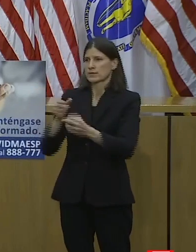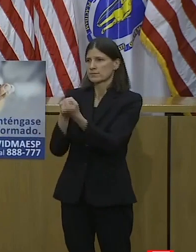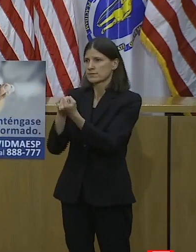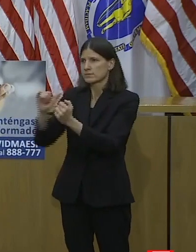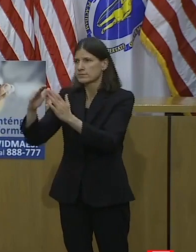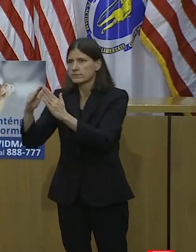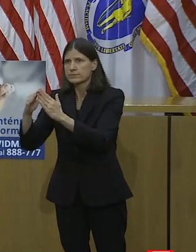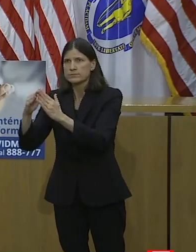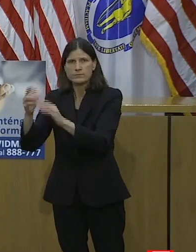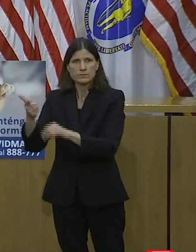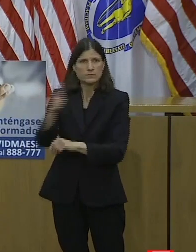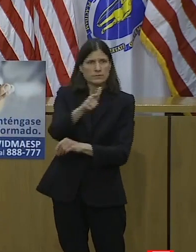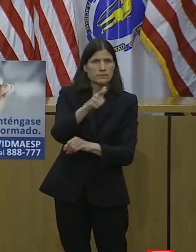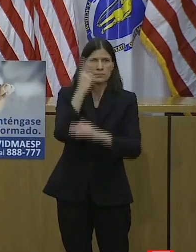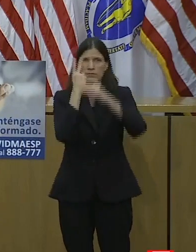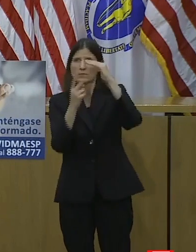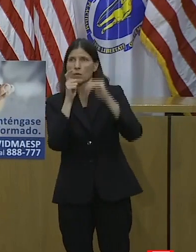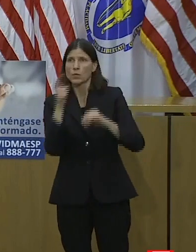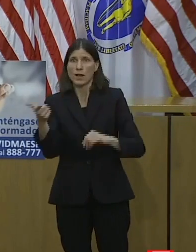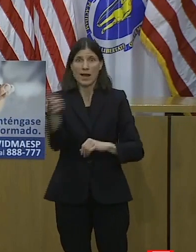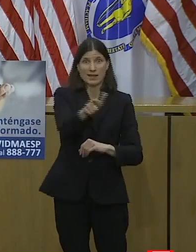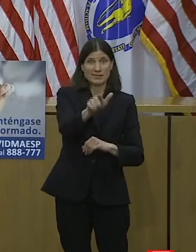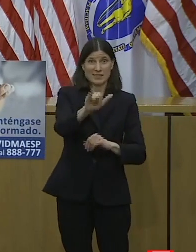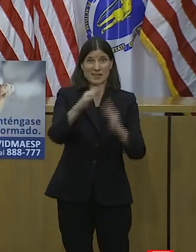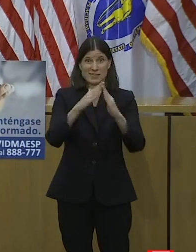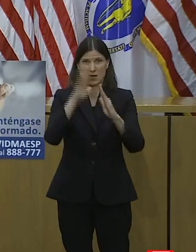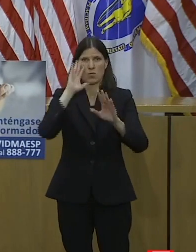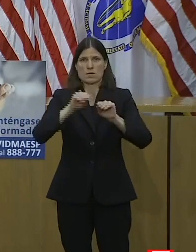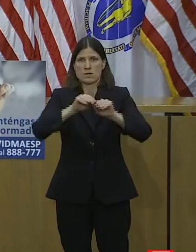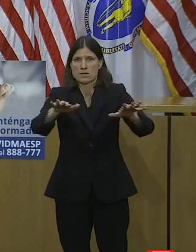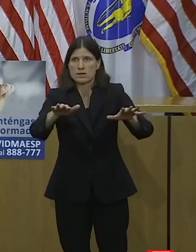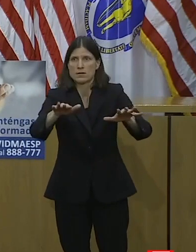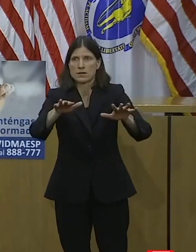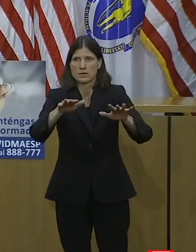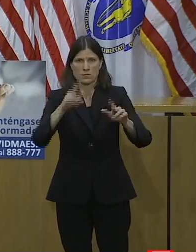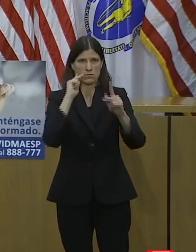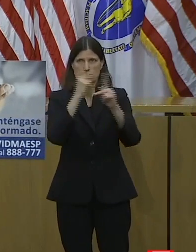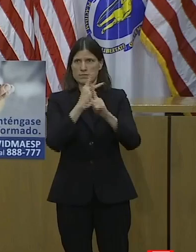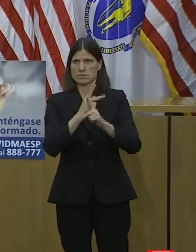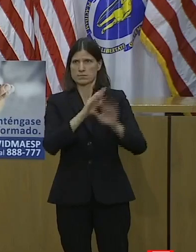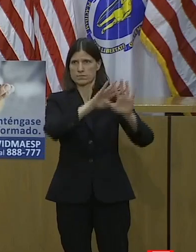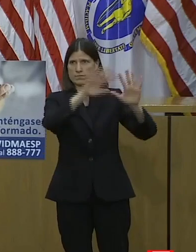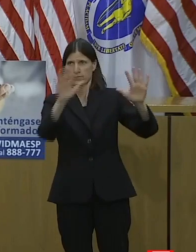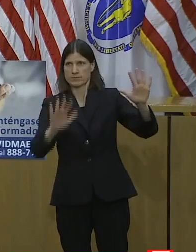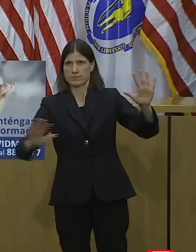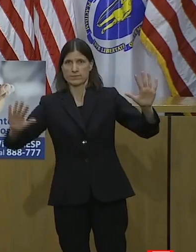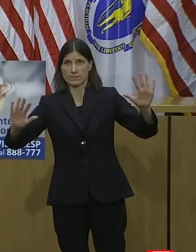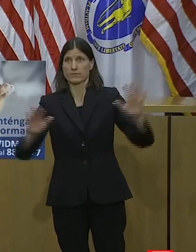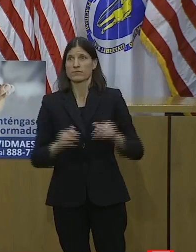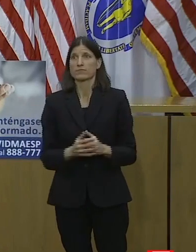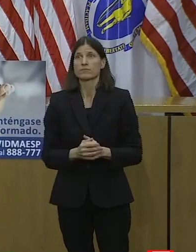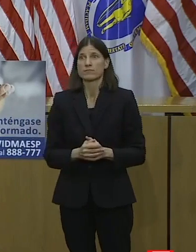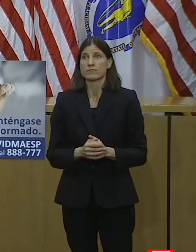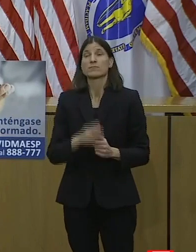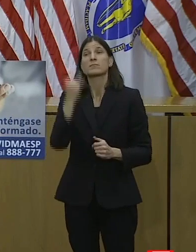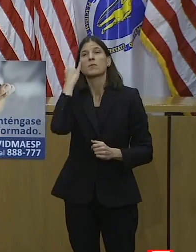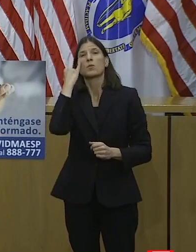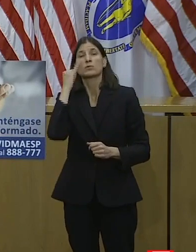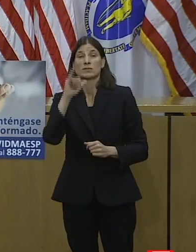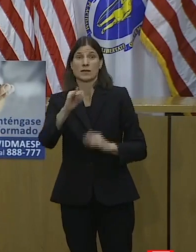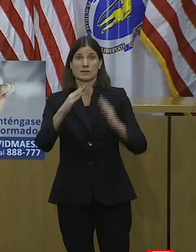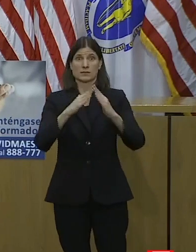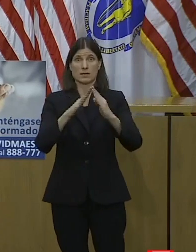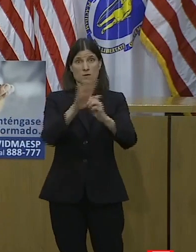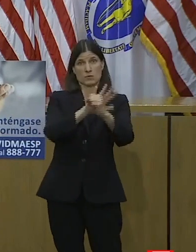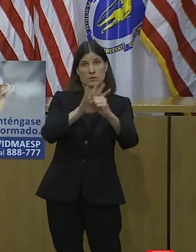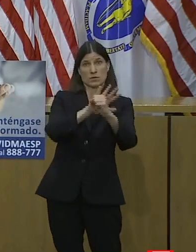that would be one. The second one would be the age of individuals. When you look at the county-based data, and we have it, obviously we would have access to